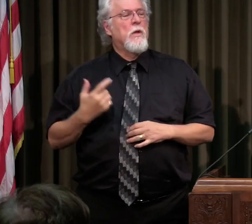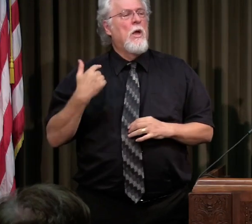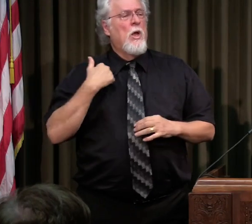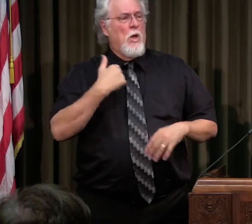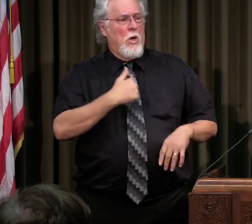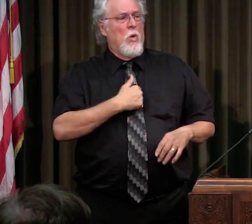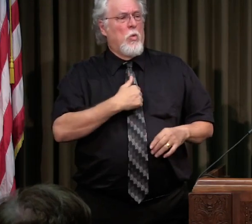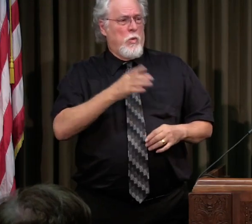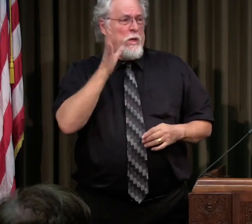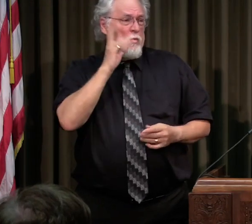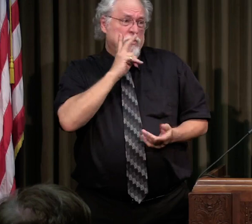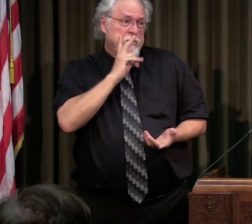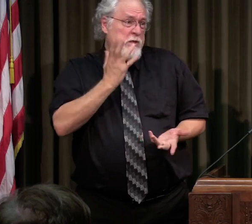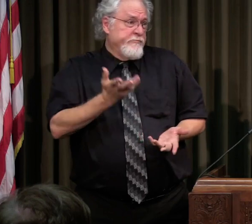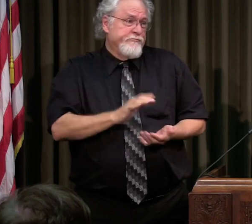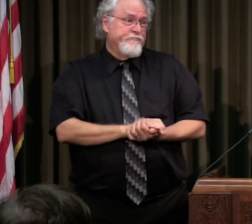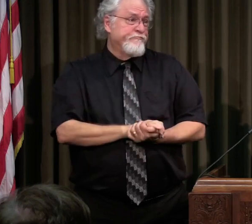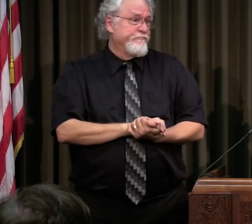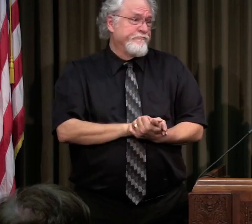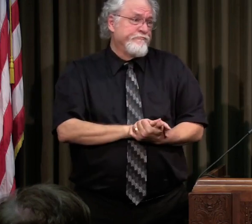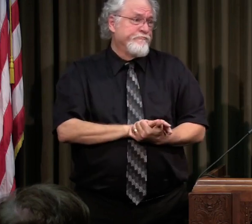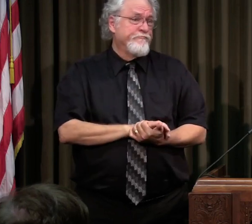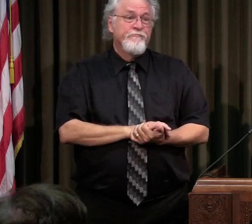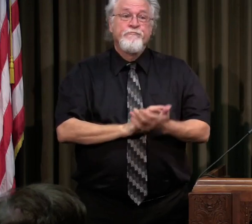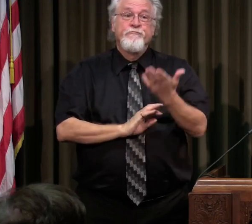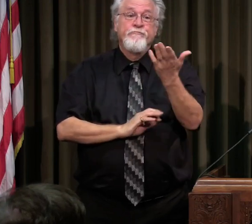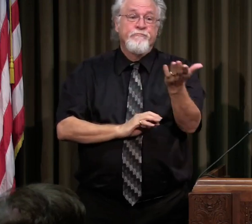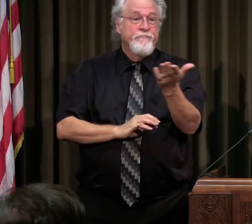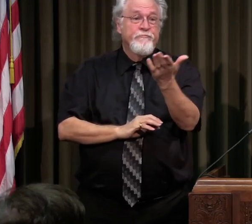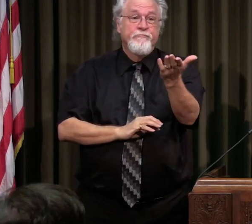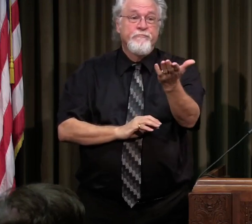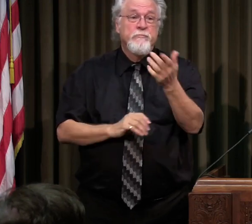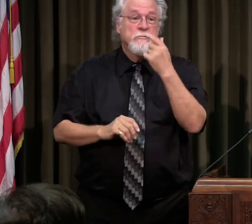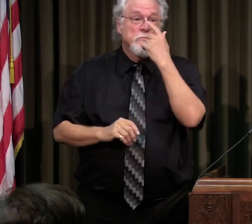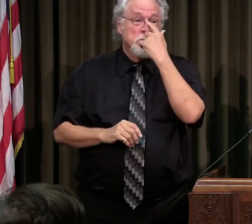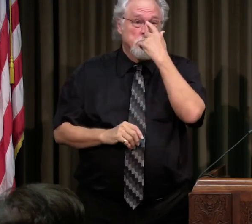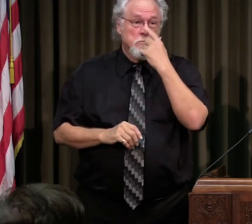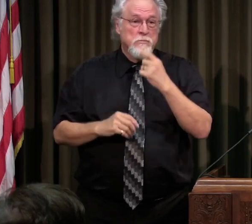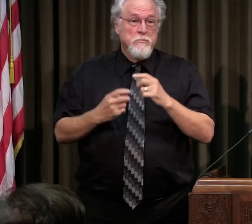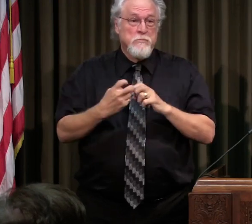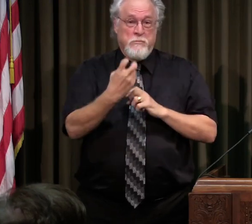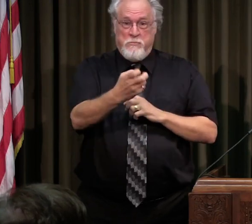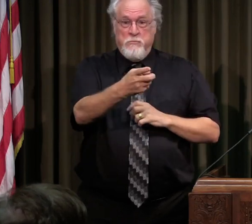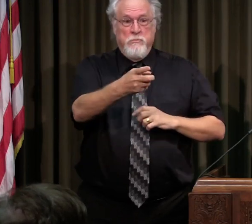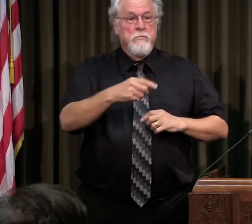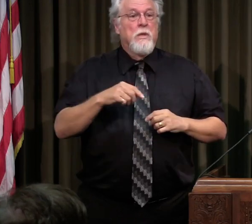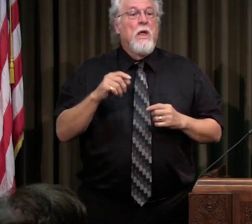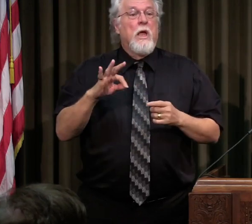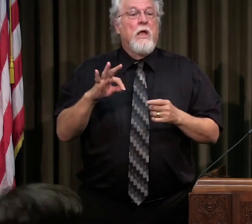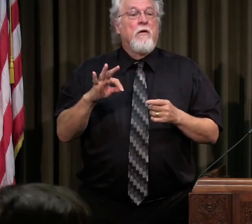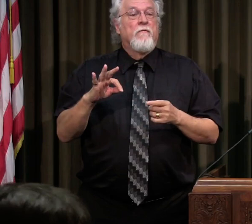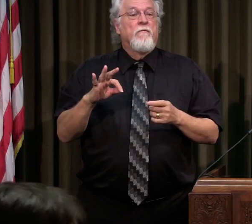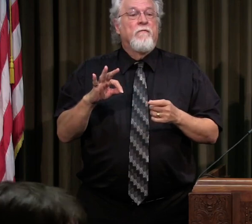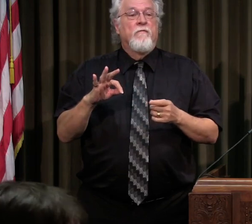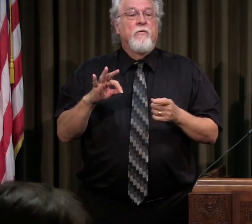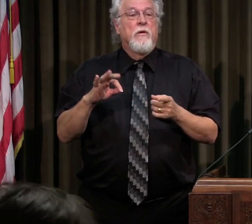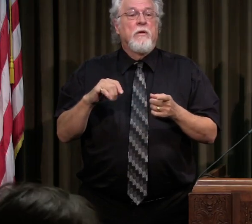we will see, obviously, Tyler. Yes, ma'am. So, if you don't expect